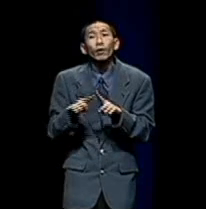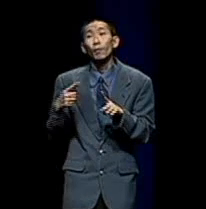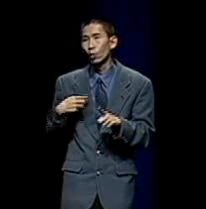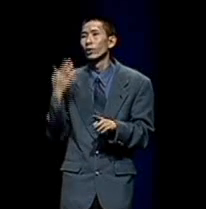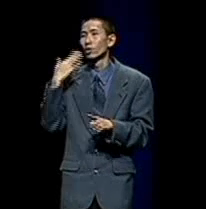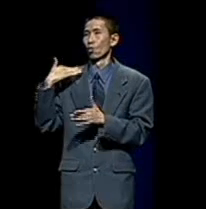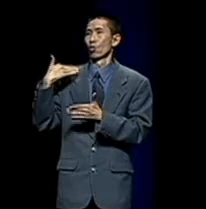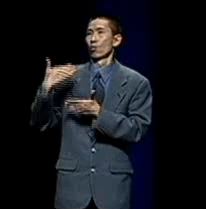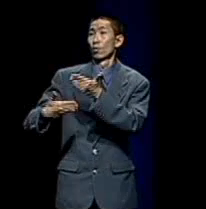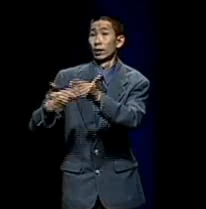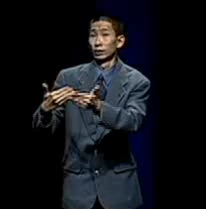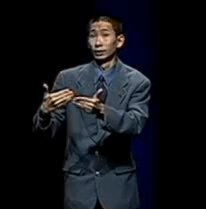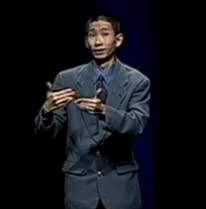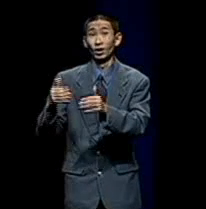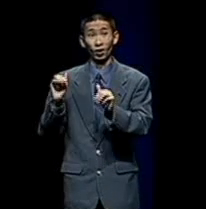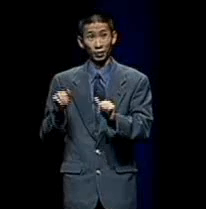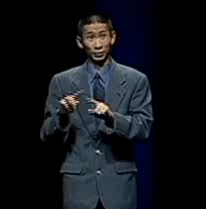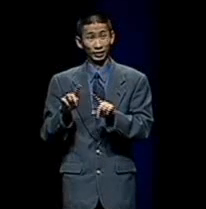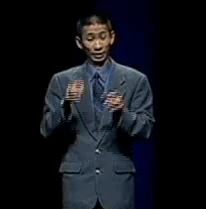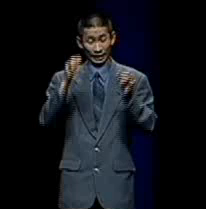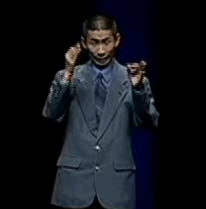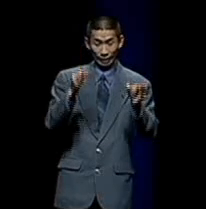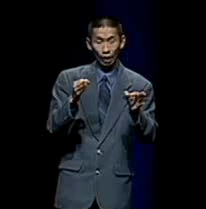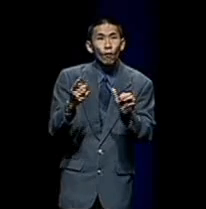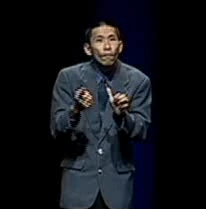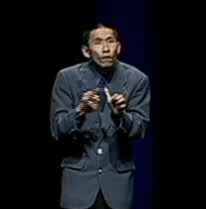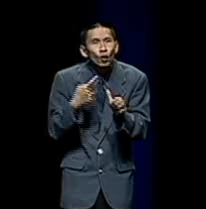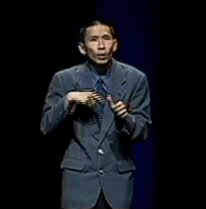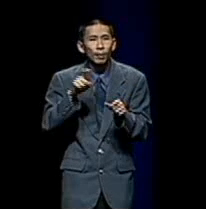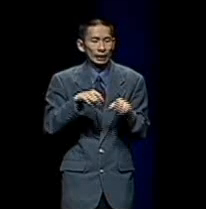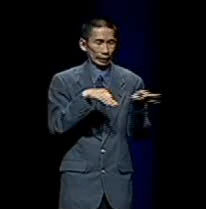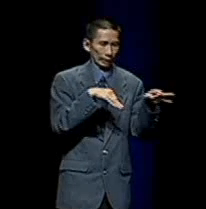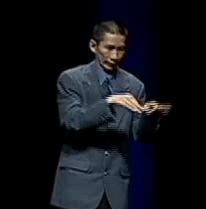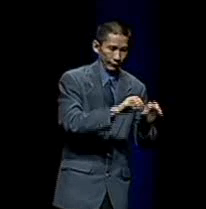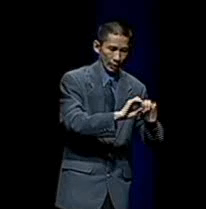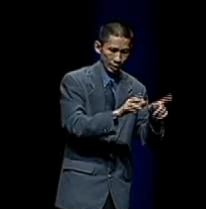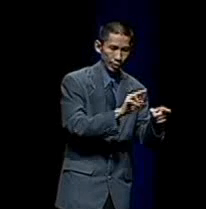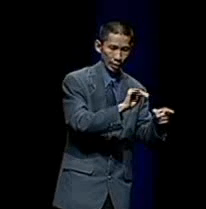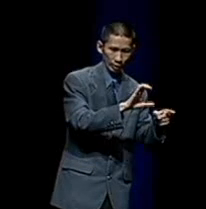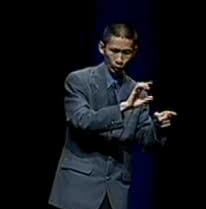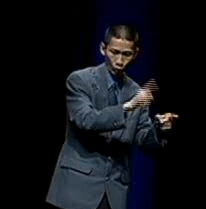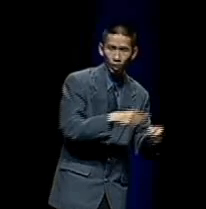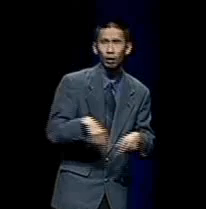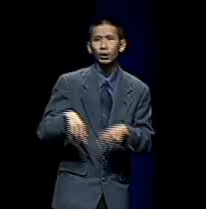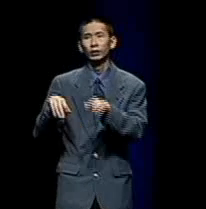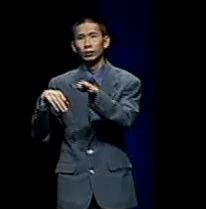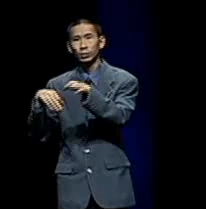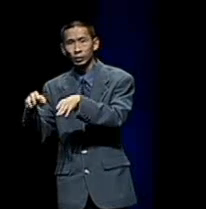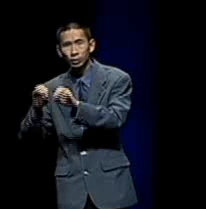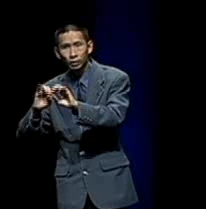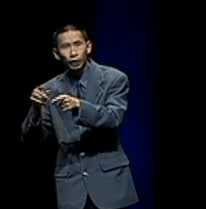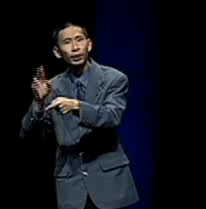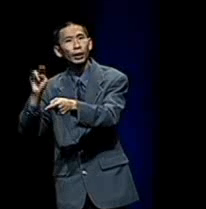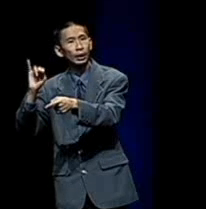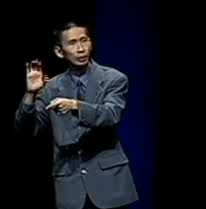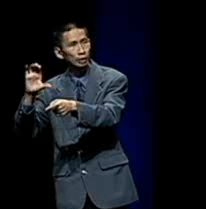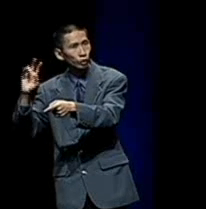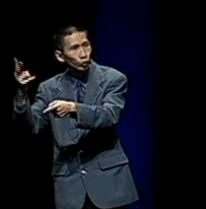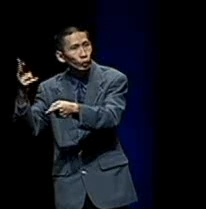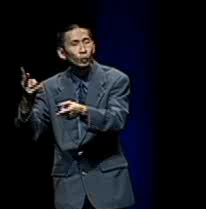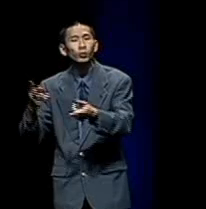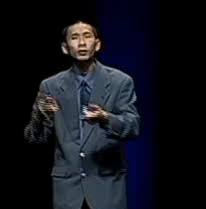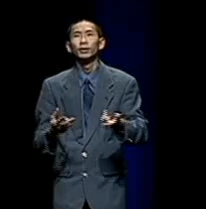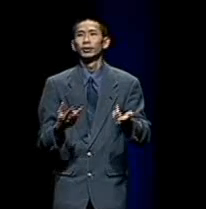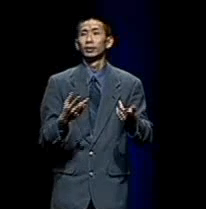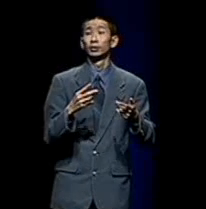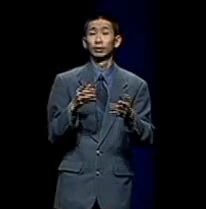order to do that, we first have to get all these things defined for the new format. We have to understand what NIC 1 means, NIC